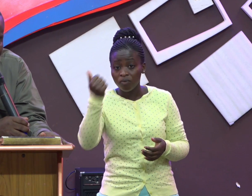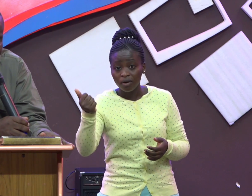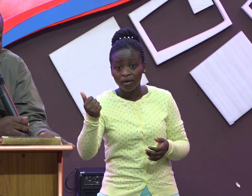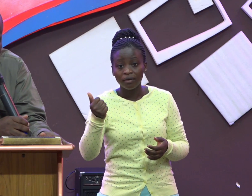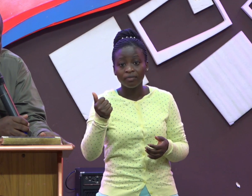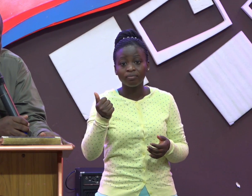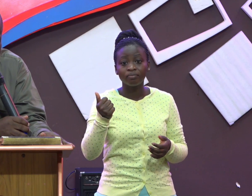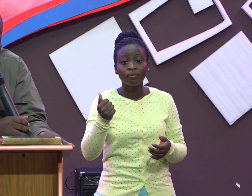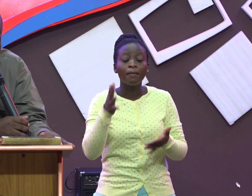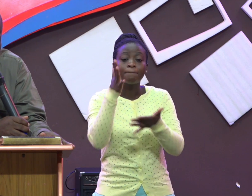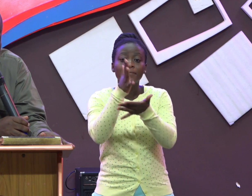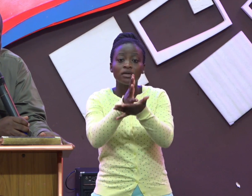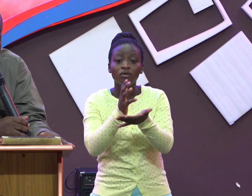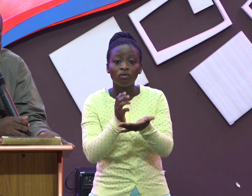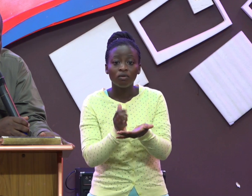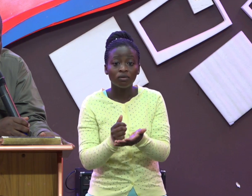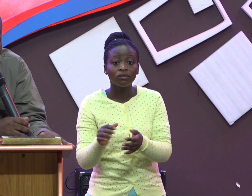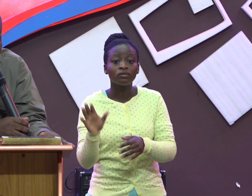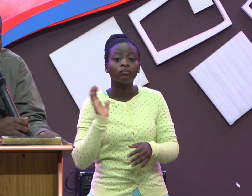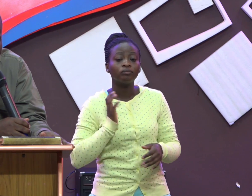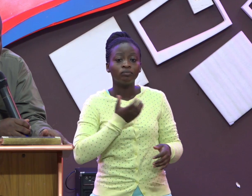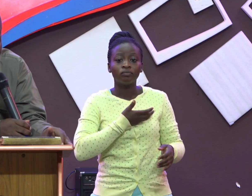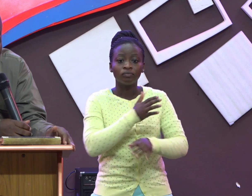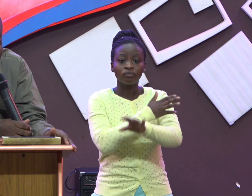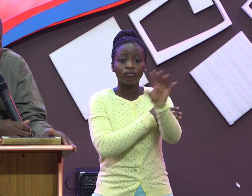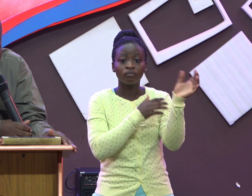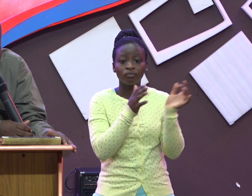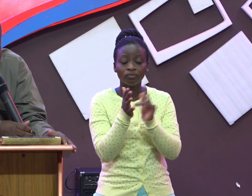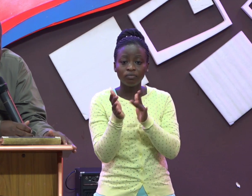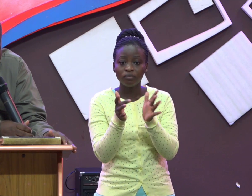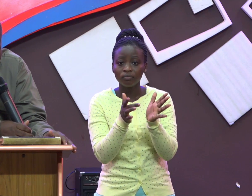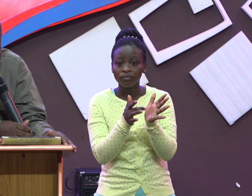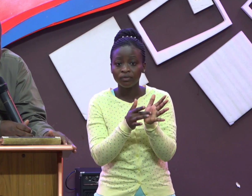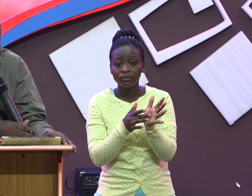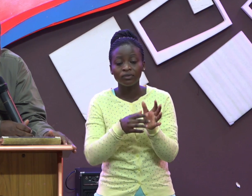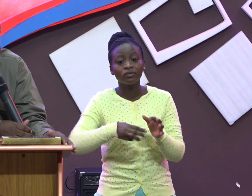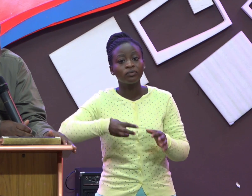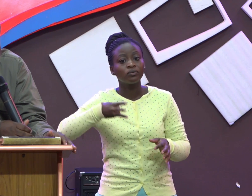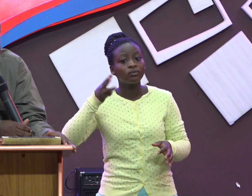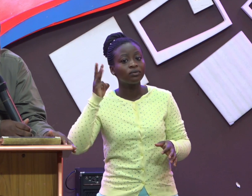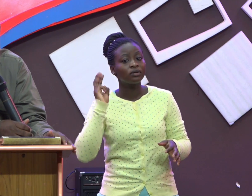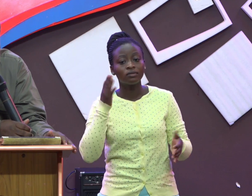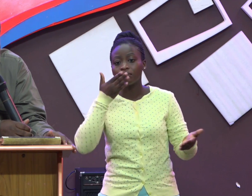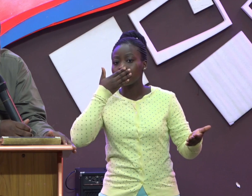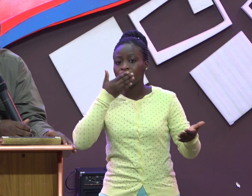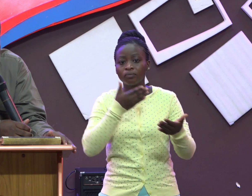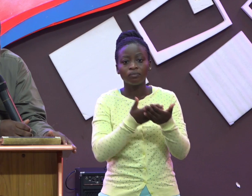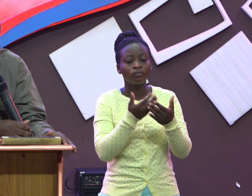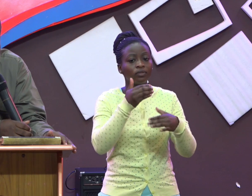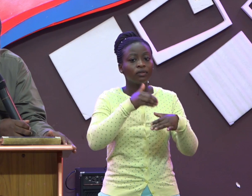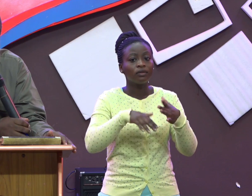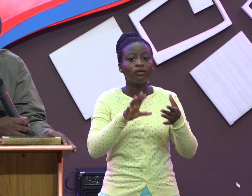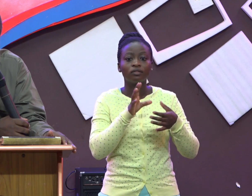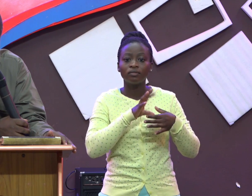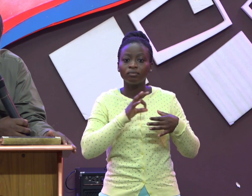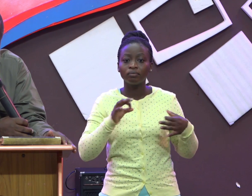that? Because our Lord Jesus Christ, he was good spiritually. Praise the